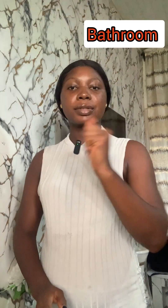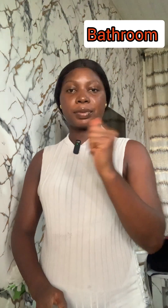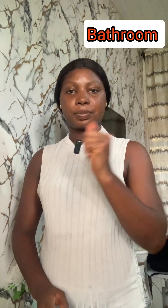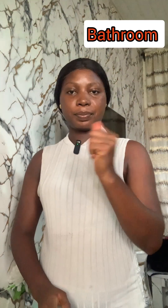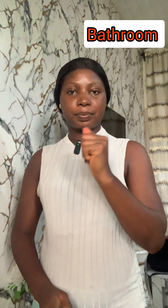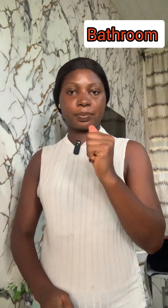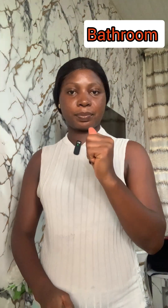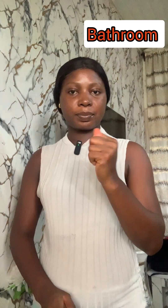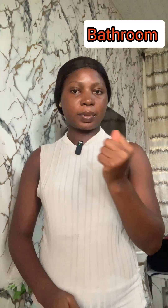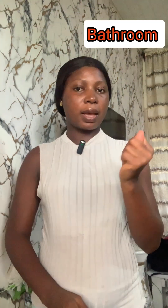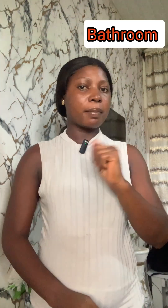Bathroom.